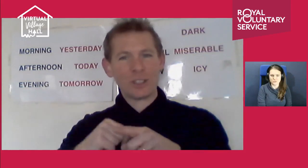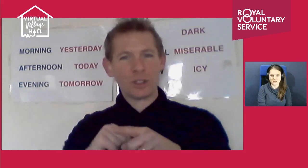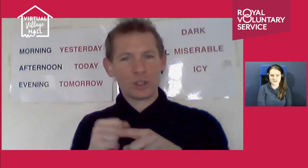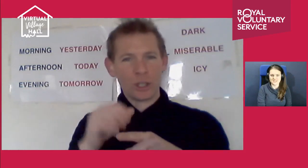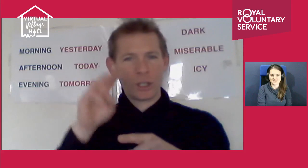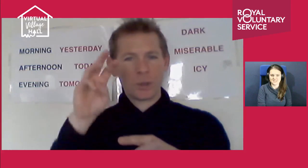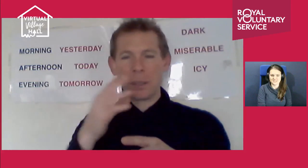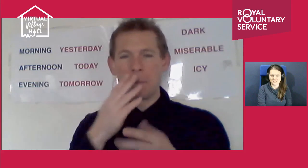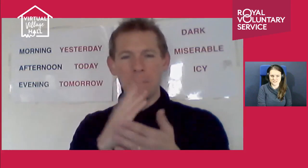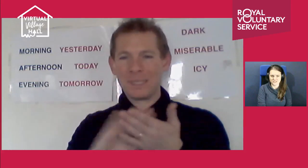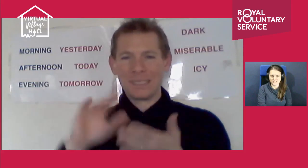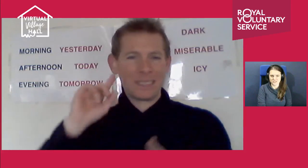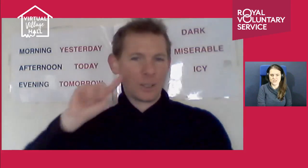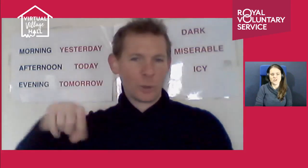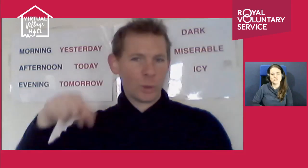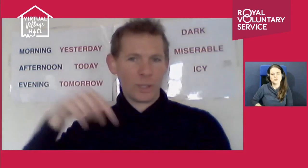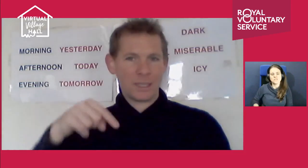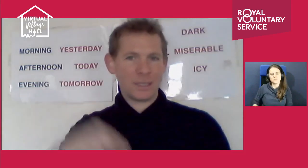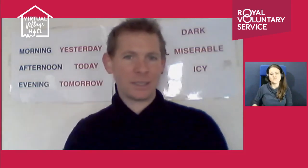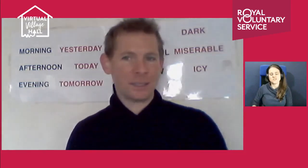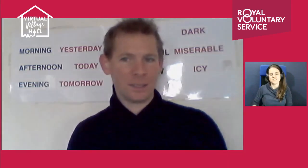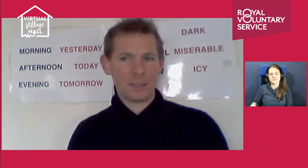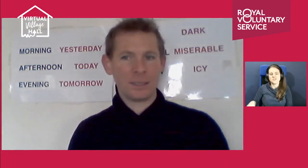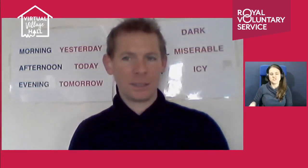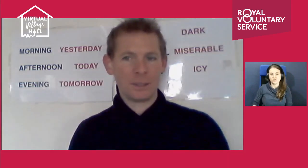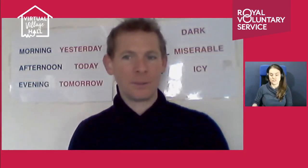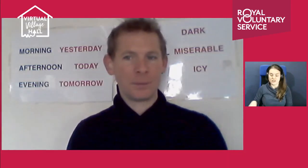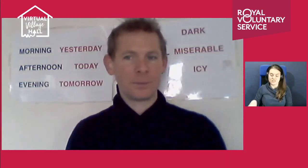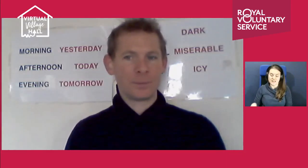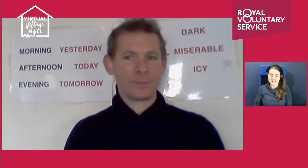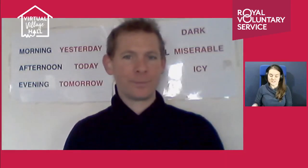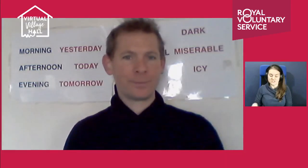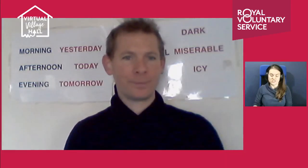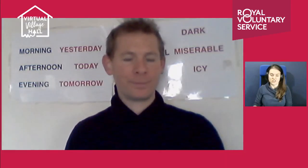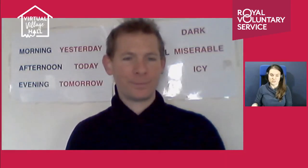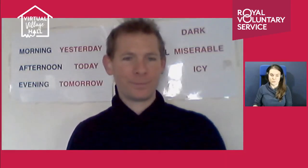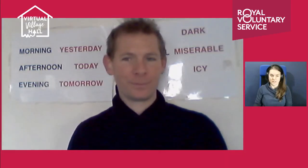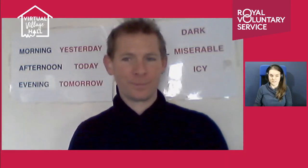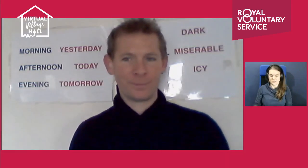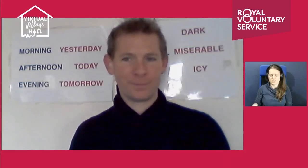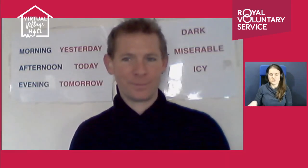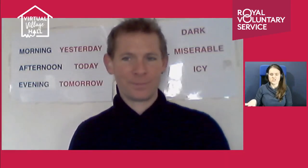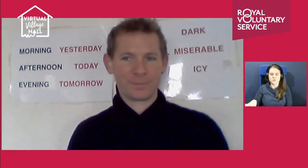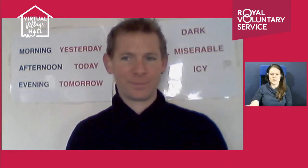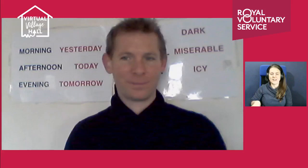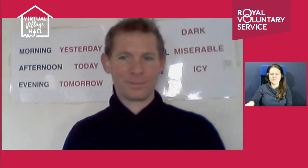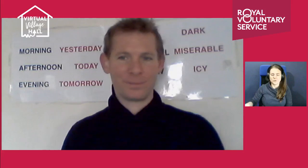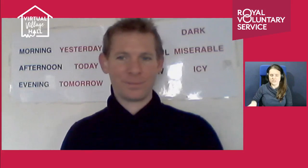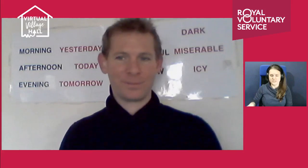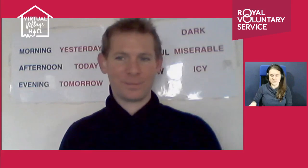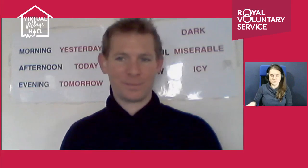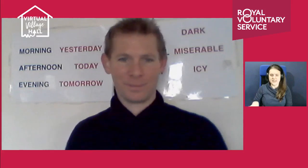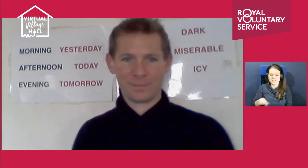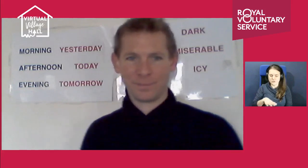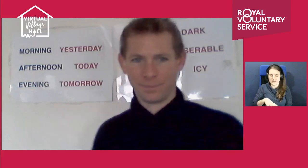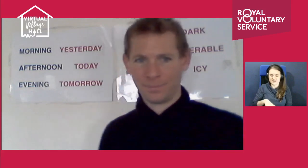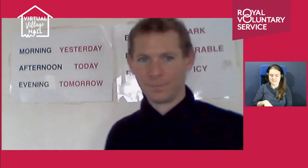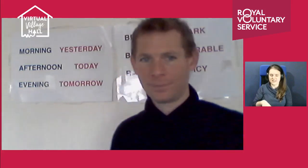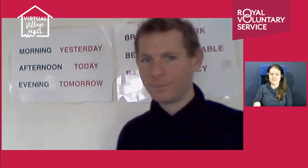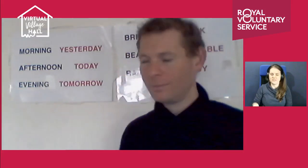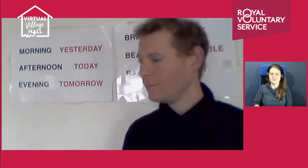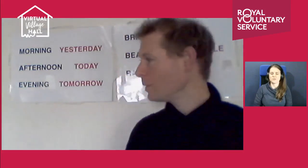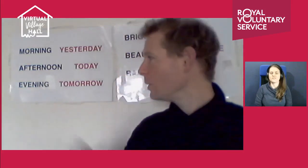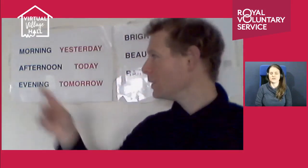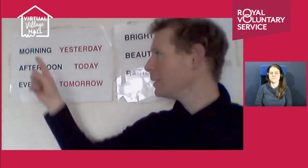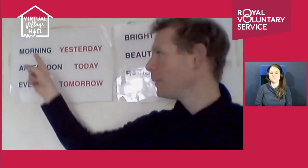you're from Northern Ireland, these are the signs for you. The ones we've done so far for England, Scotland and Wales, so ignore the next